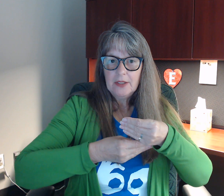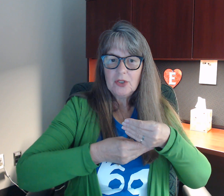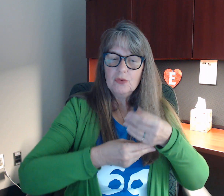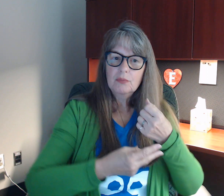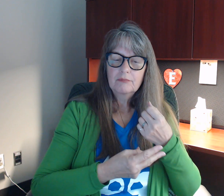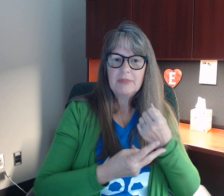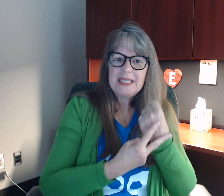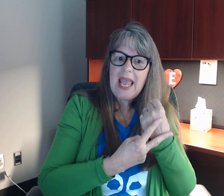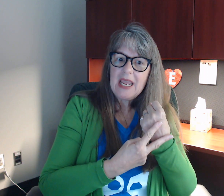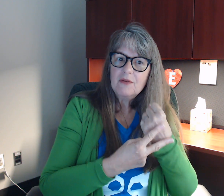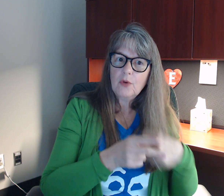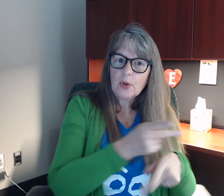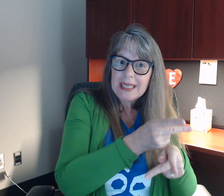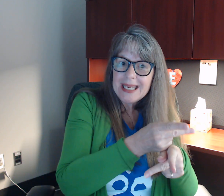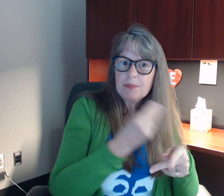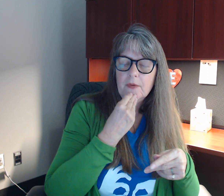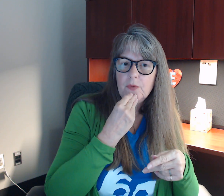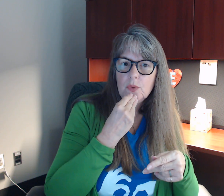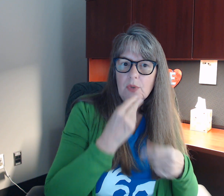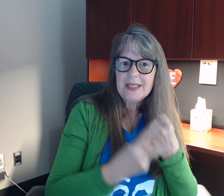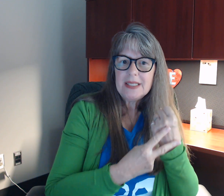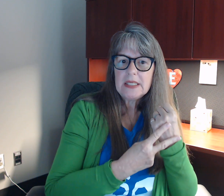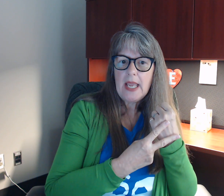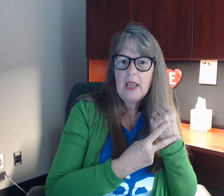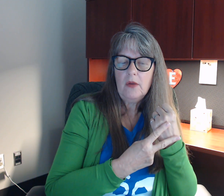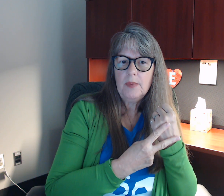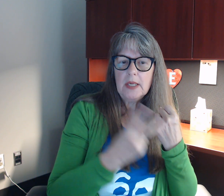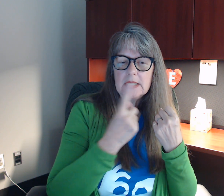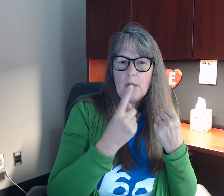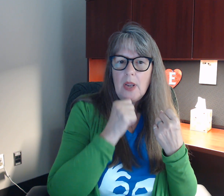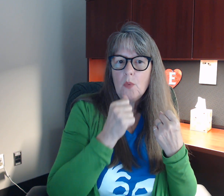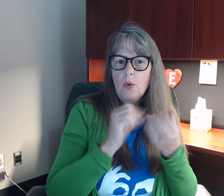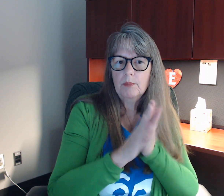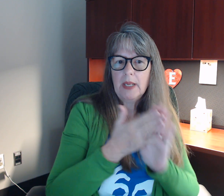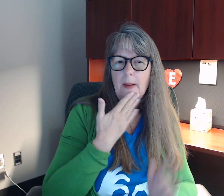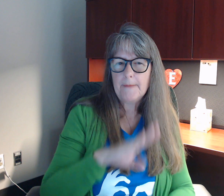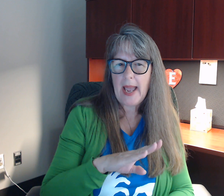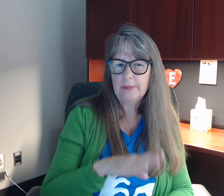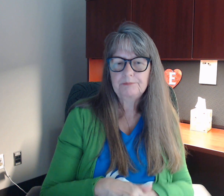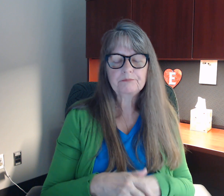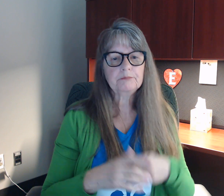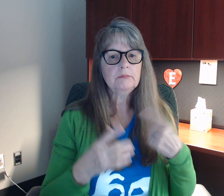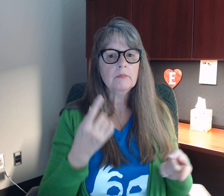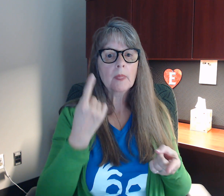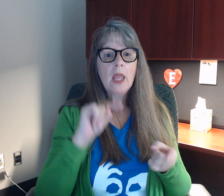to save or keep the food. I say save because that way it won't become bad.